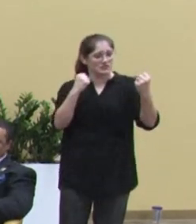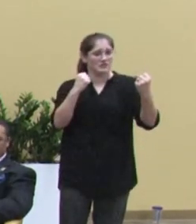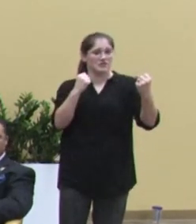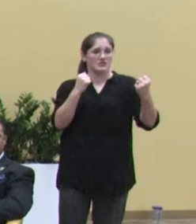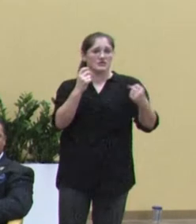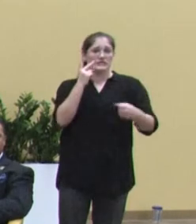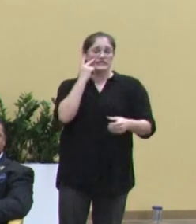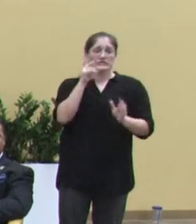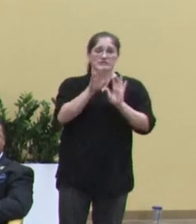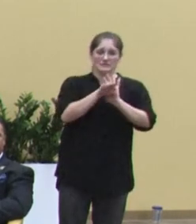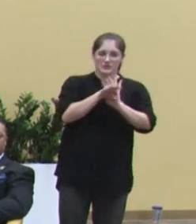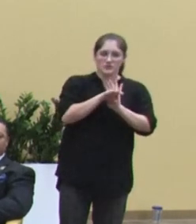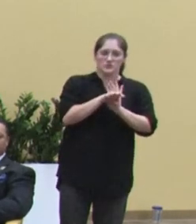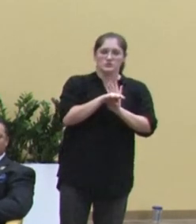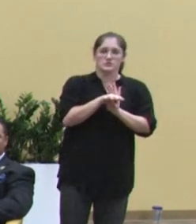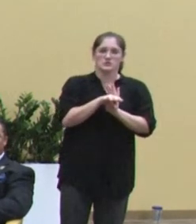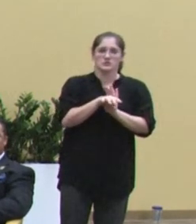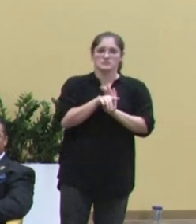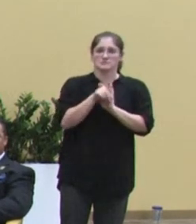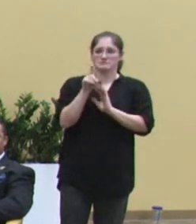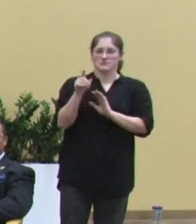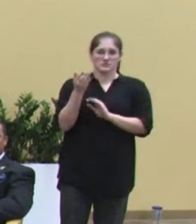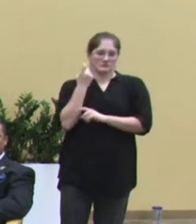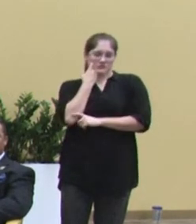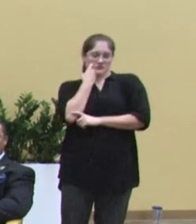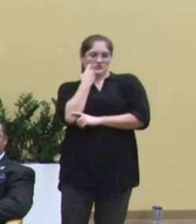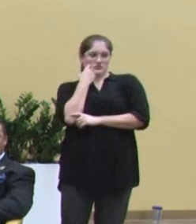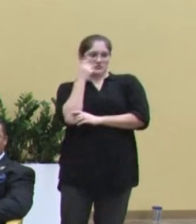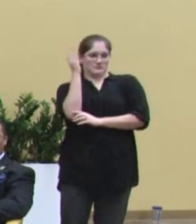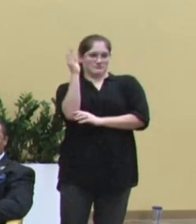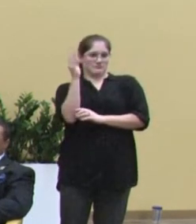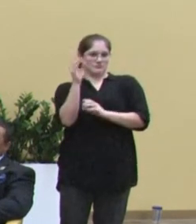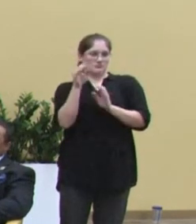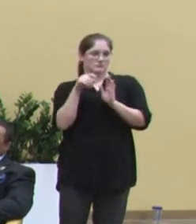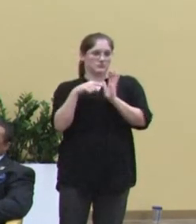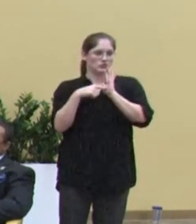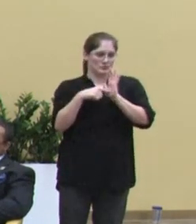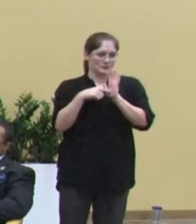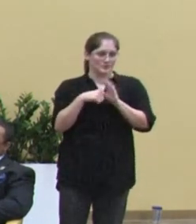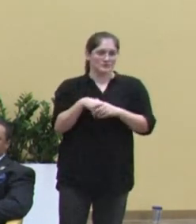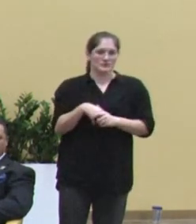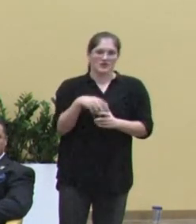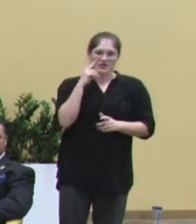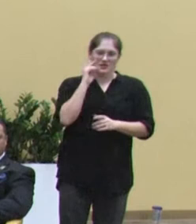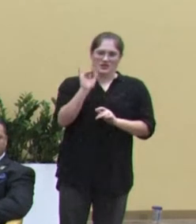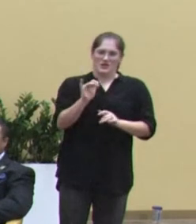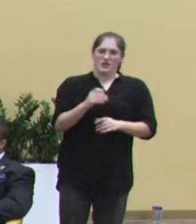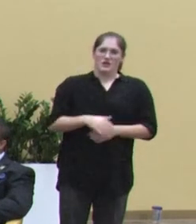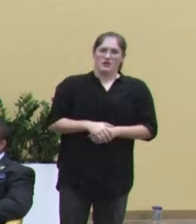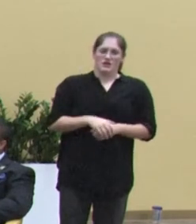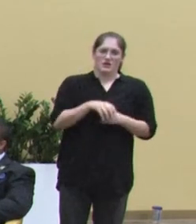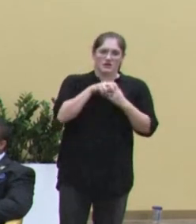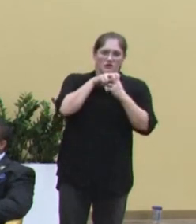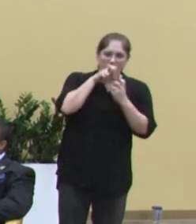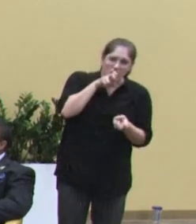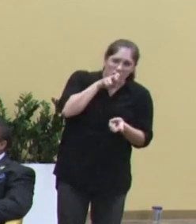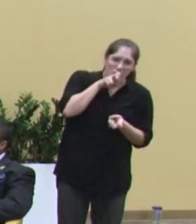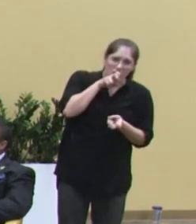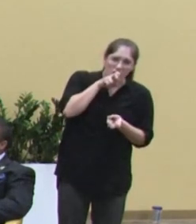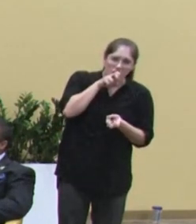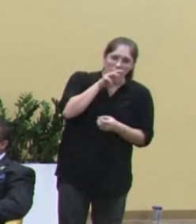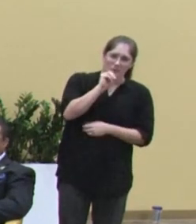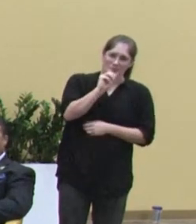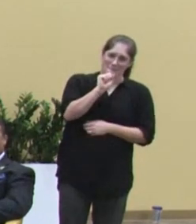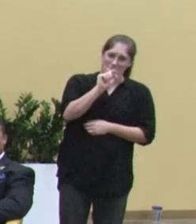like the one that Christopher presented, where you look at that and it's like, is that Brother Malcolm or is that